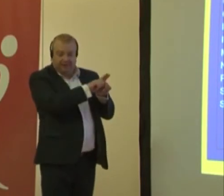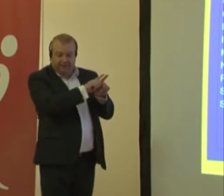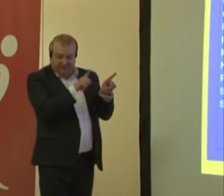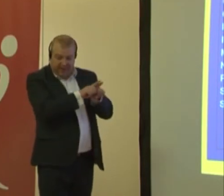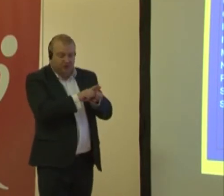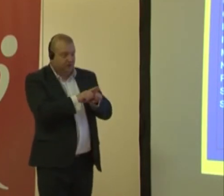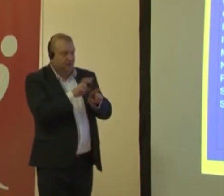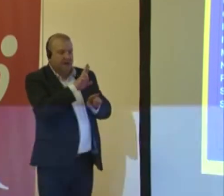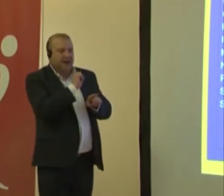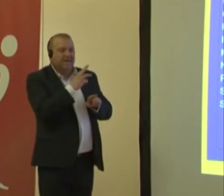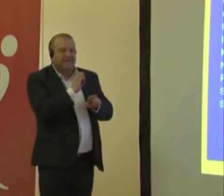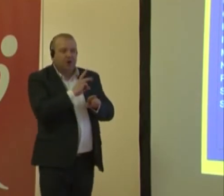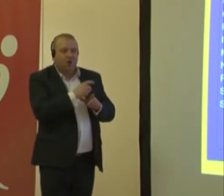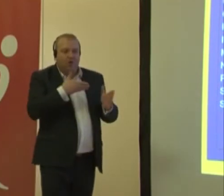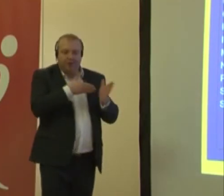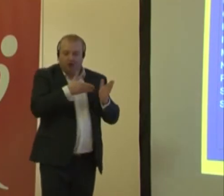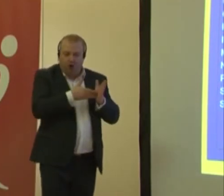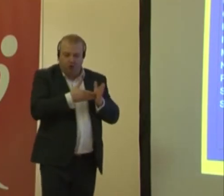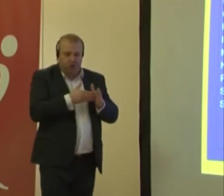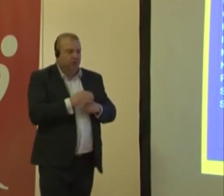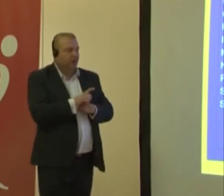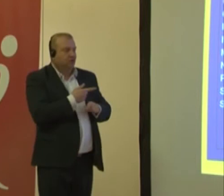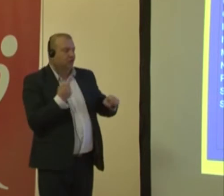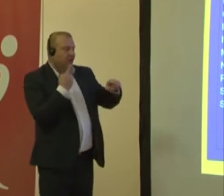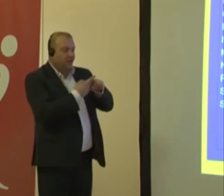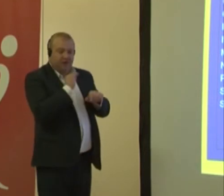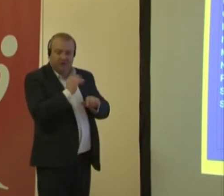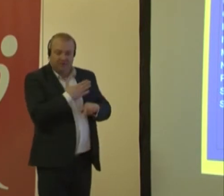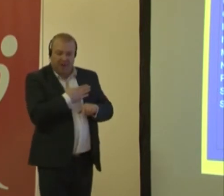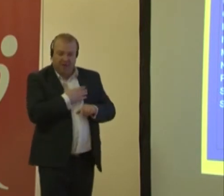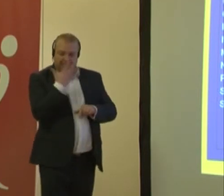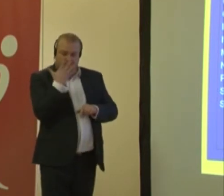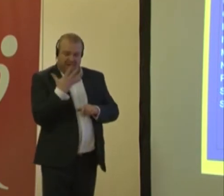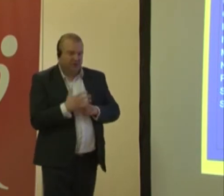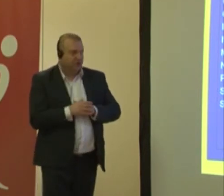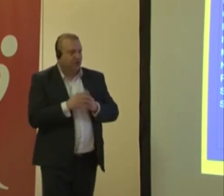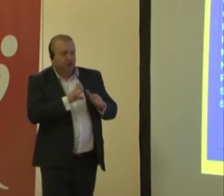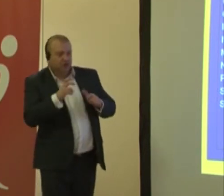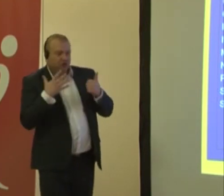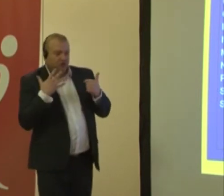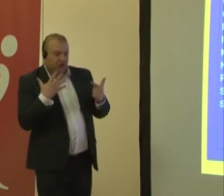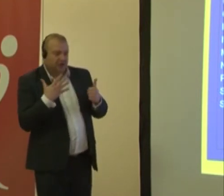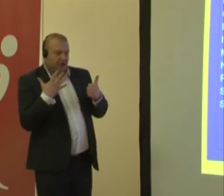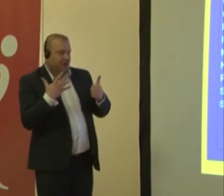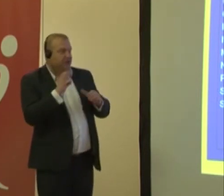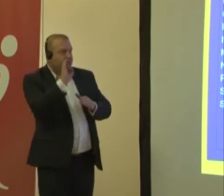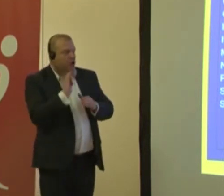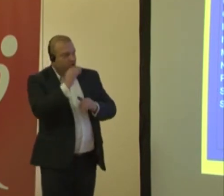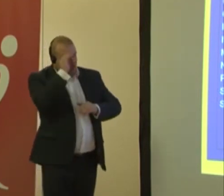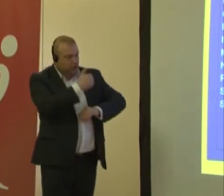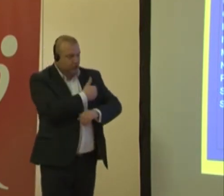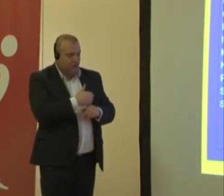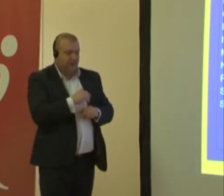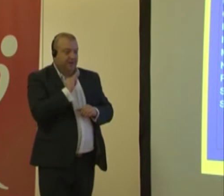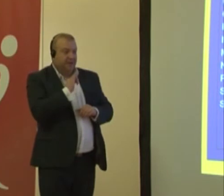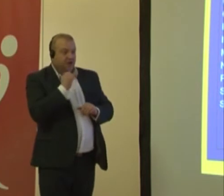years. Because if you have 5 or 6% of students in special provision, and you have ratified the protocol, then you